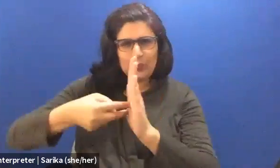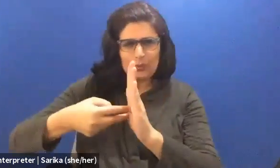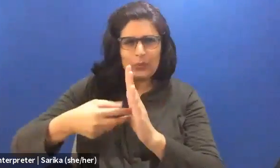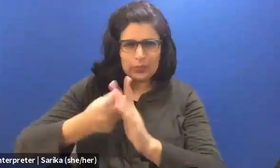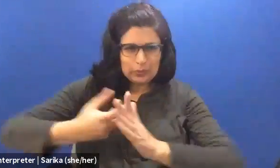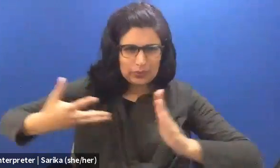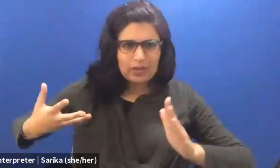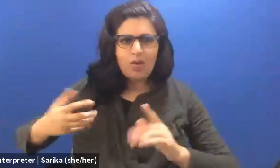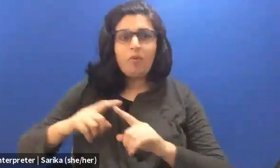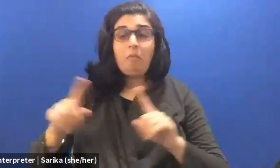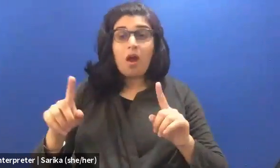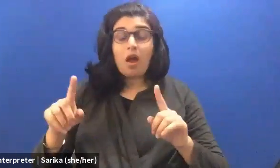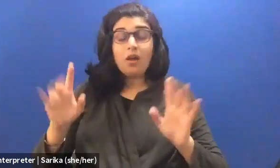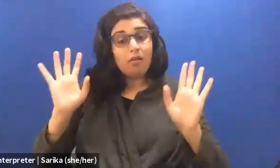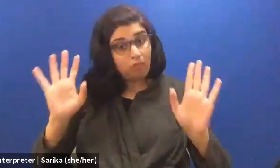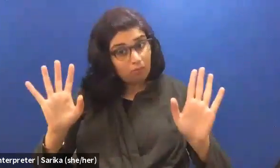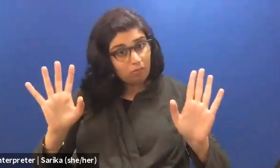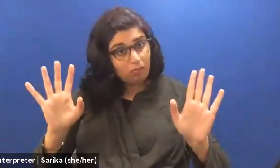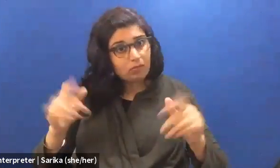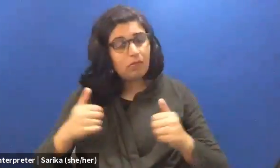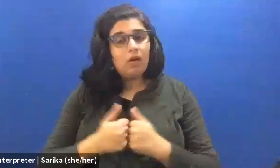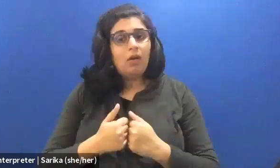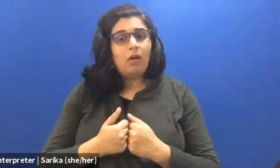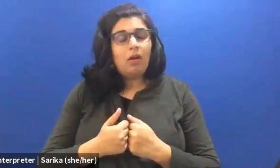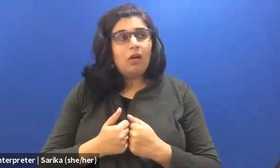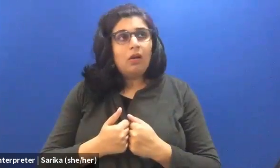But on the other hand, I have